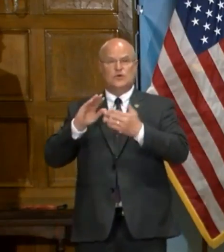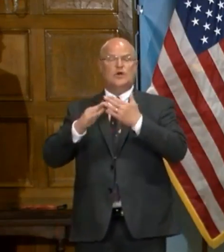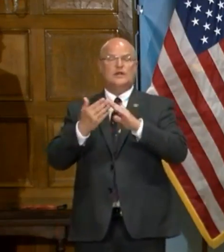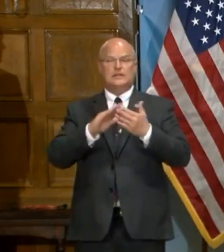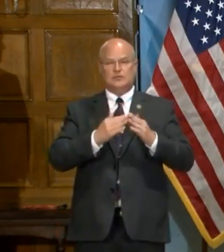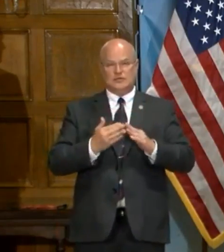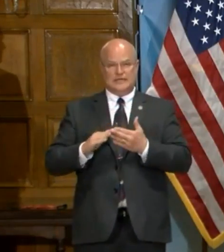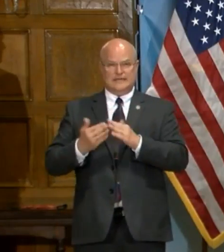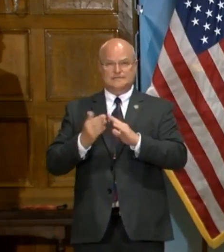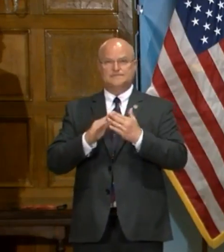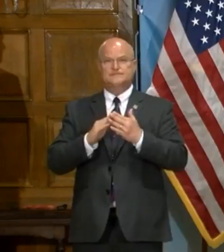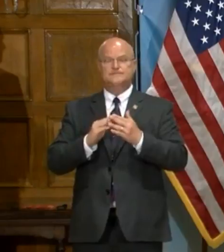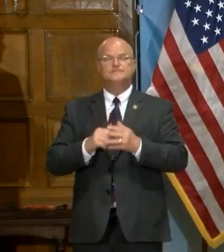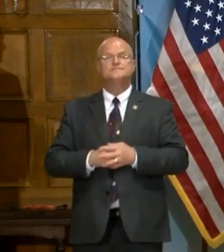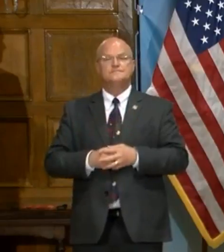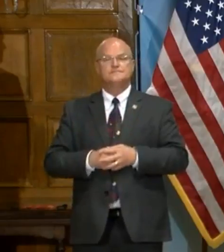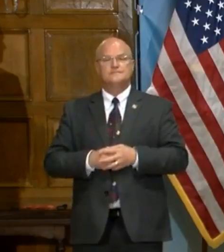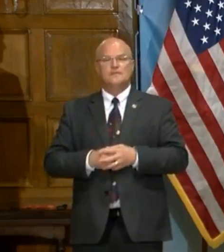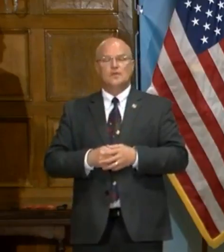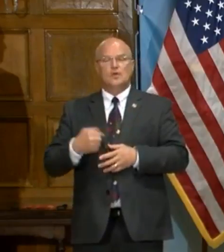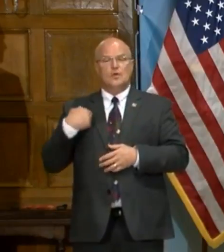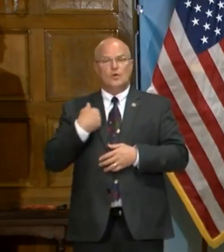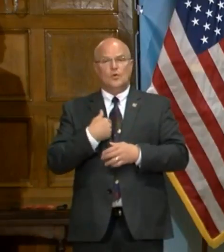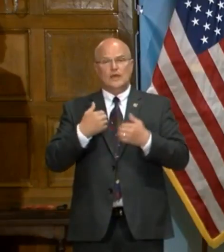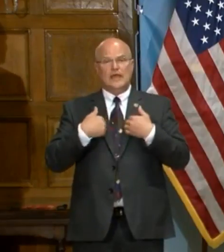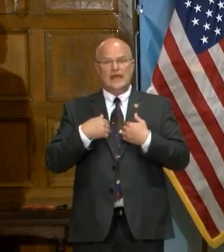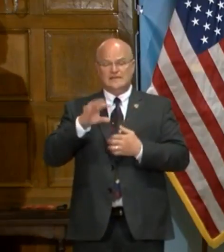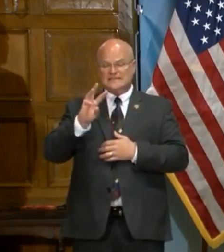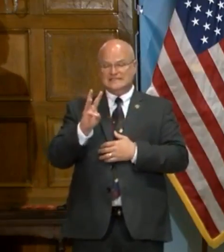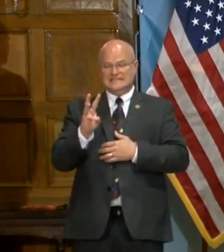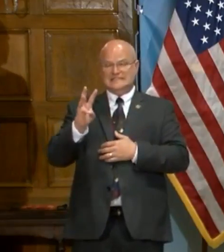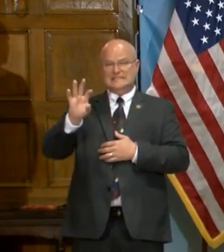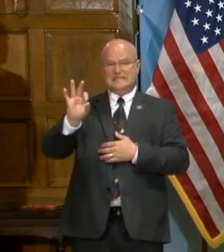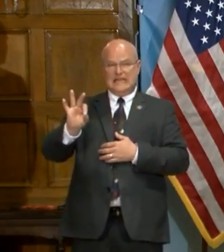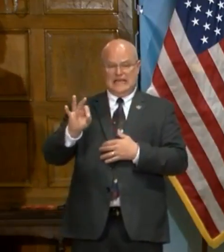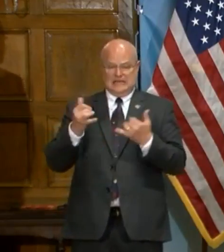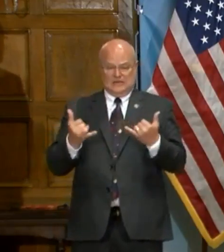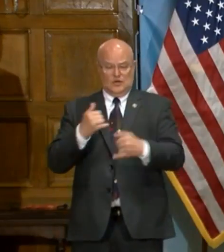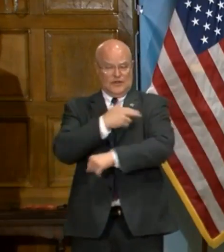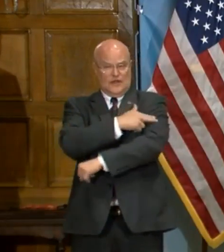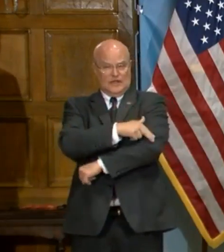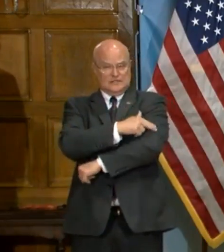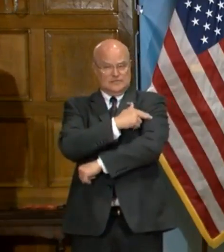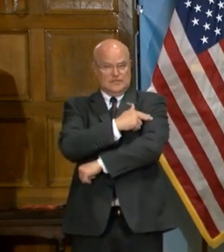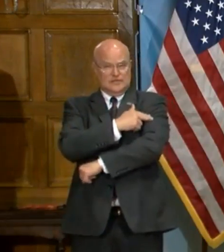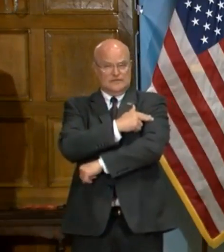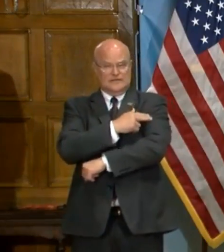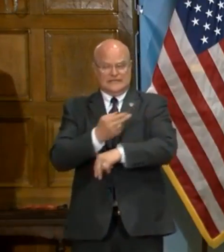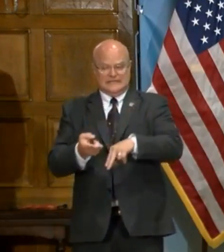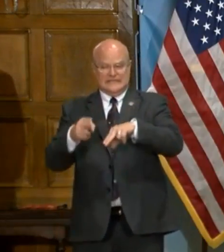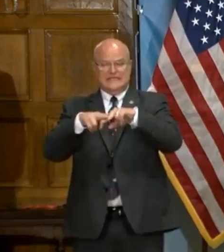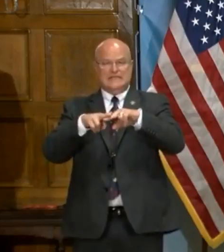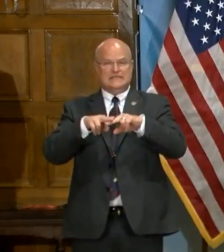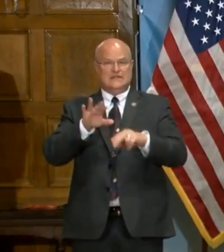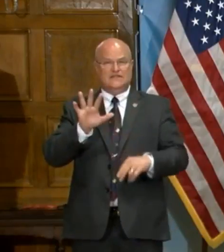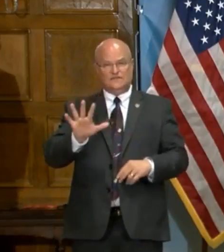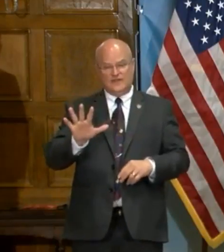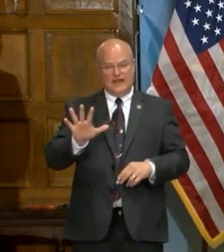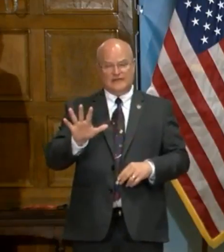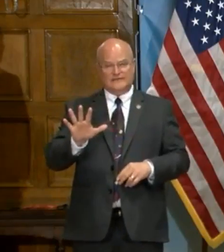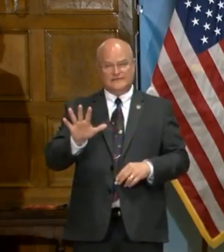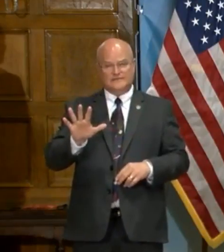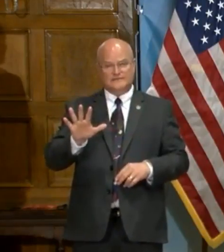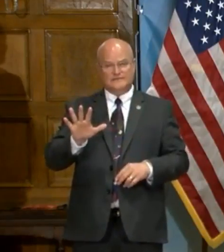are in the community. We have 69 who are currently hospitalized. That's a net increase of 5